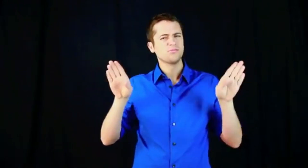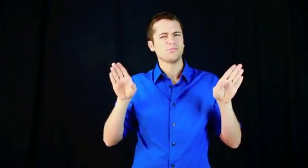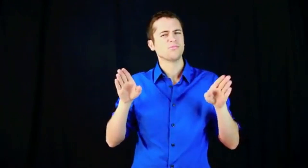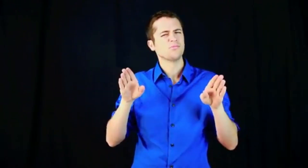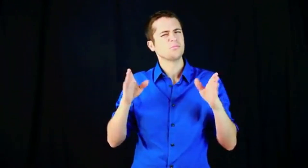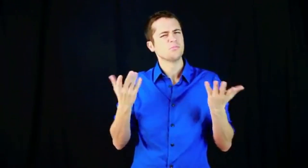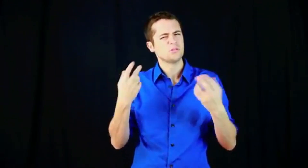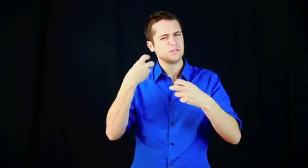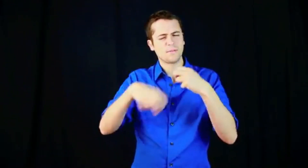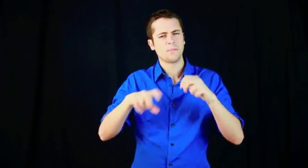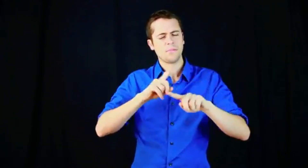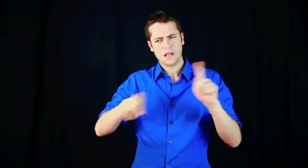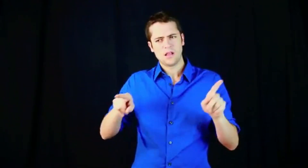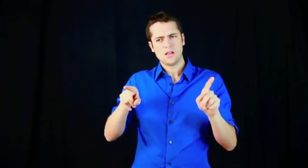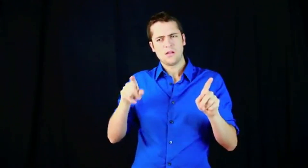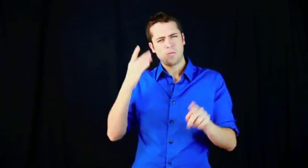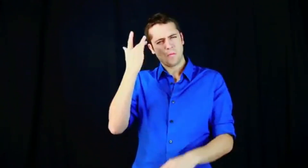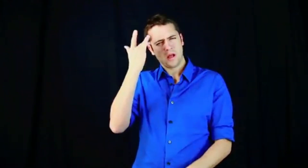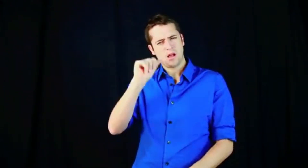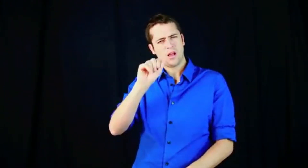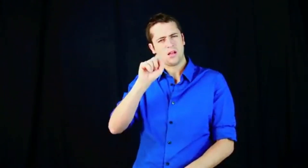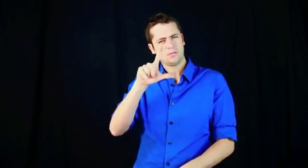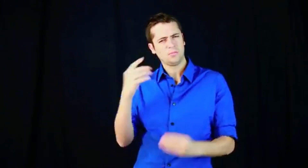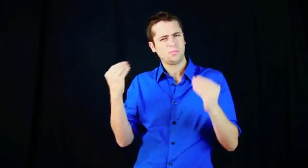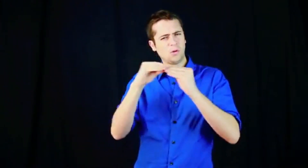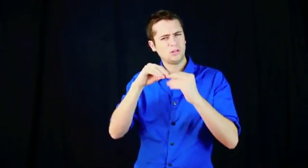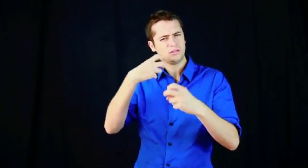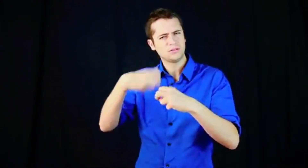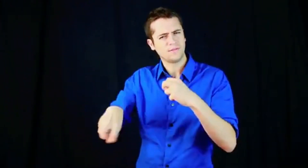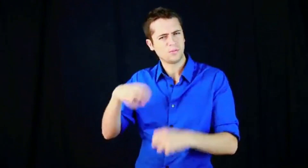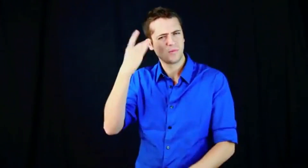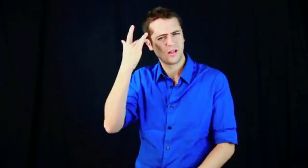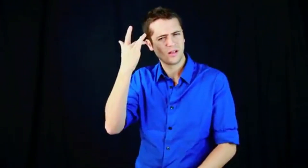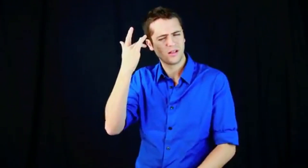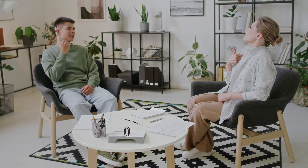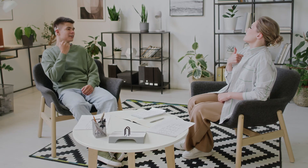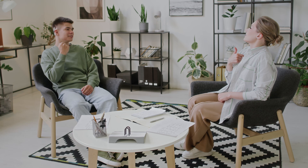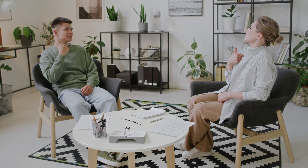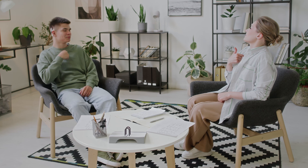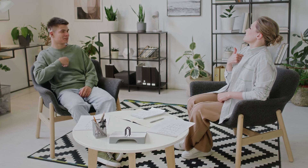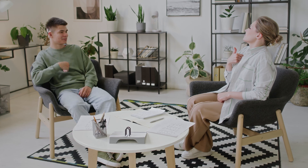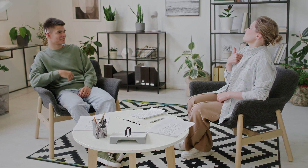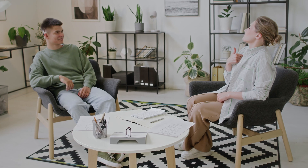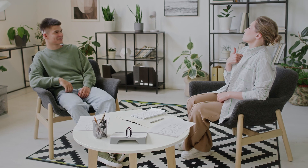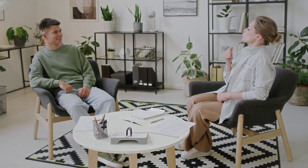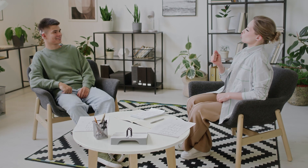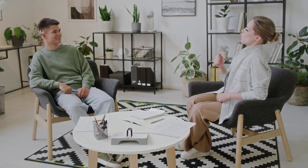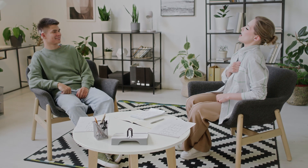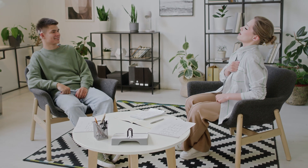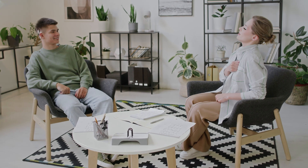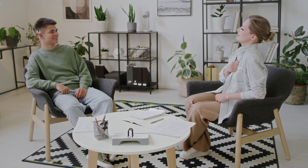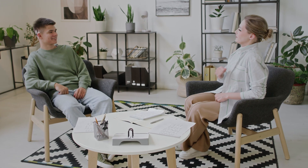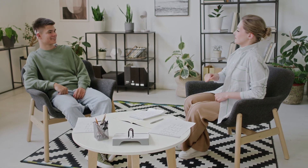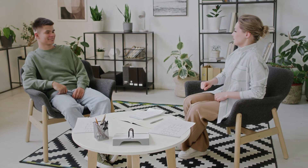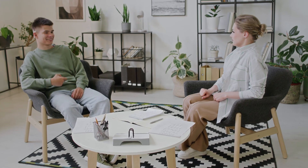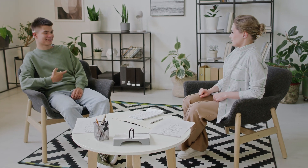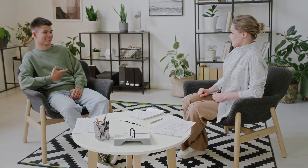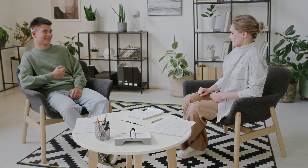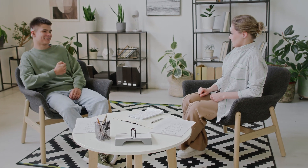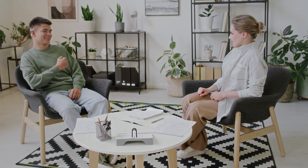markers, facial expressions, and body movements to add grammatical meaning. For example, raising your eyebrows while signing a topic indicates